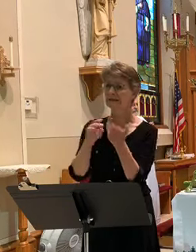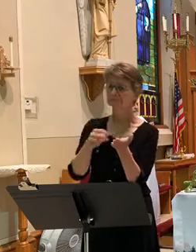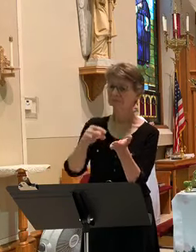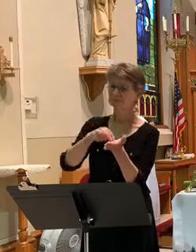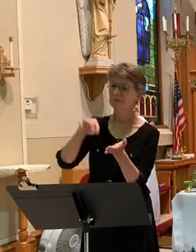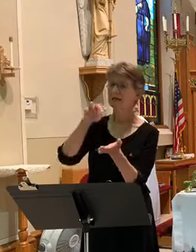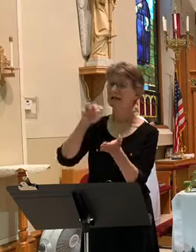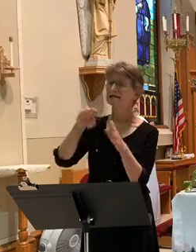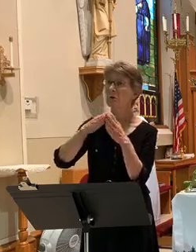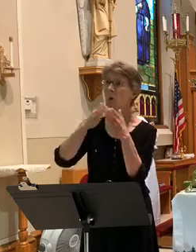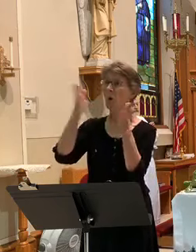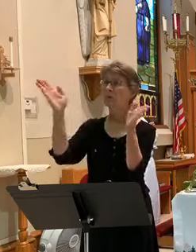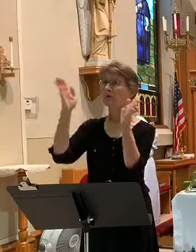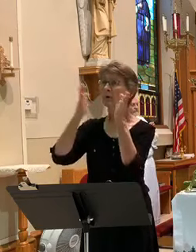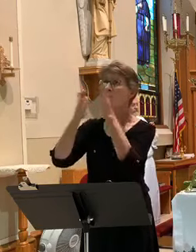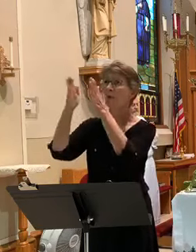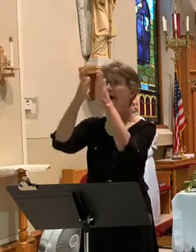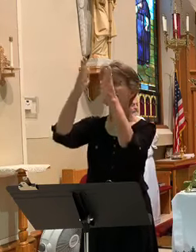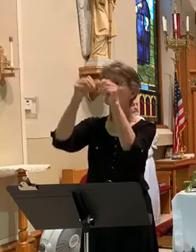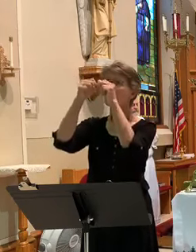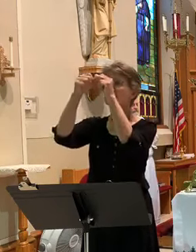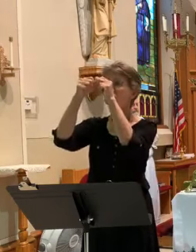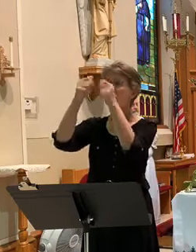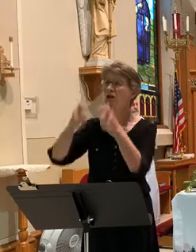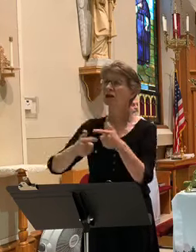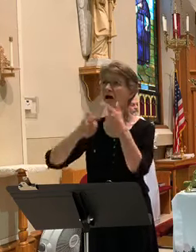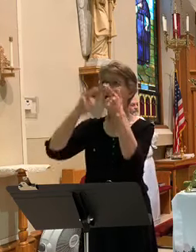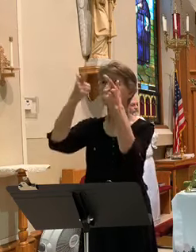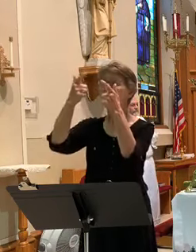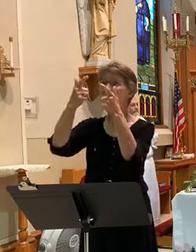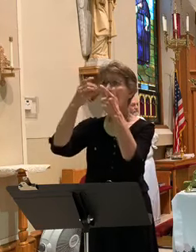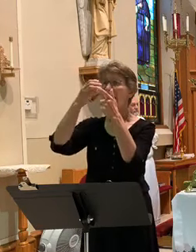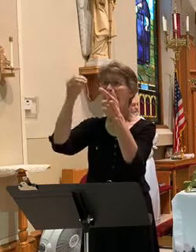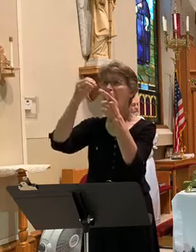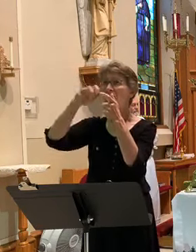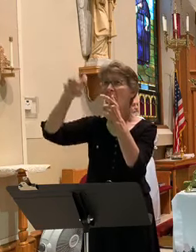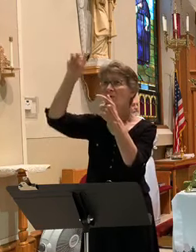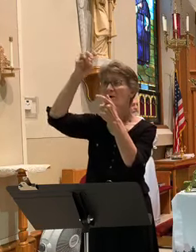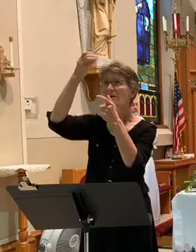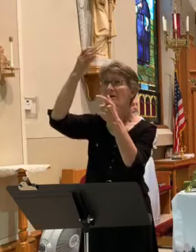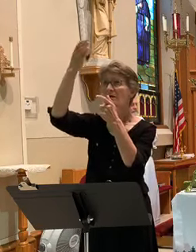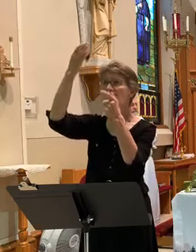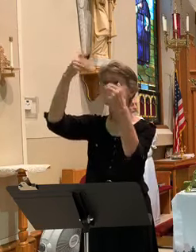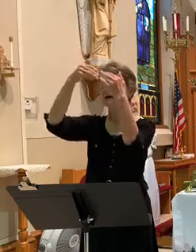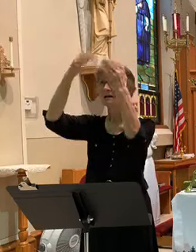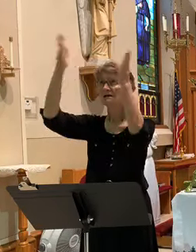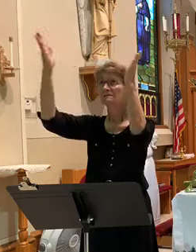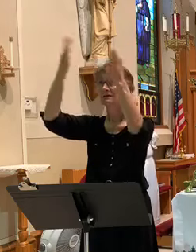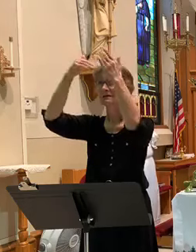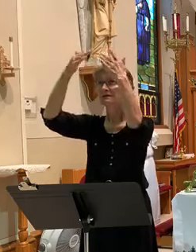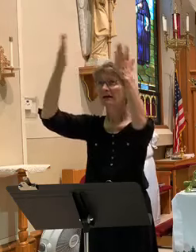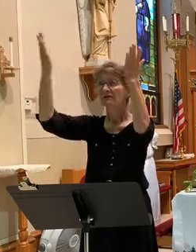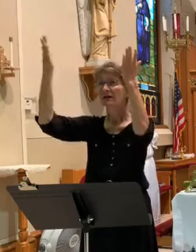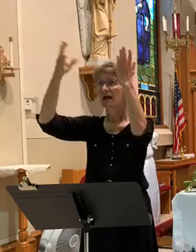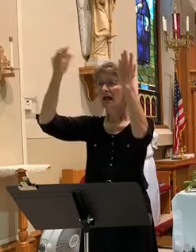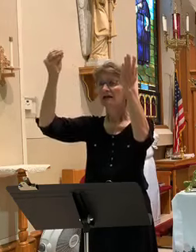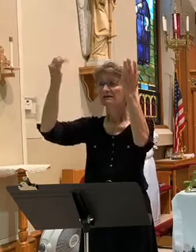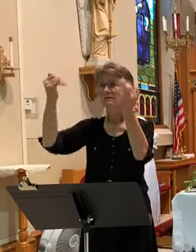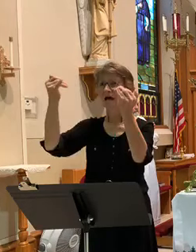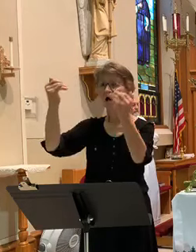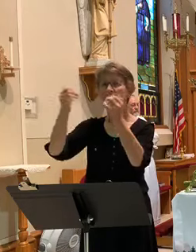eternal life. And by ascending to you, O Father, he has unlocked the gates of heaven. And